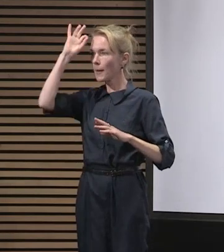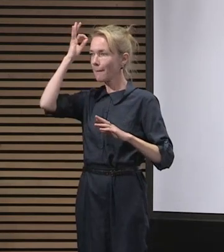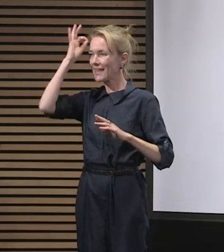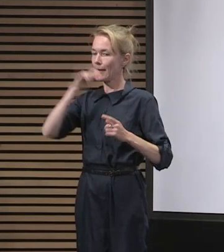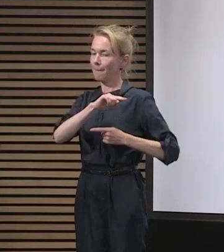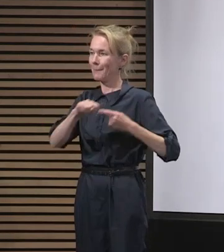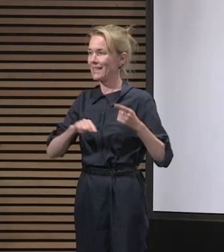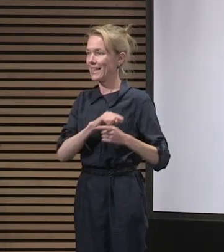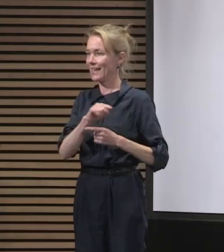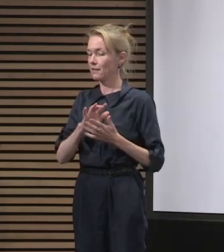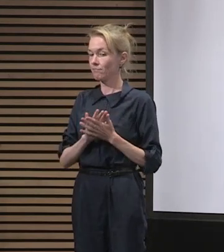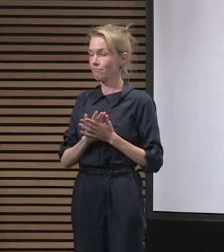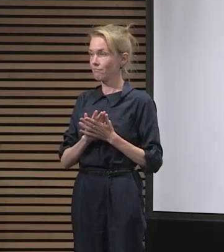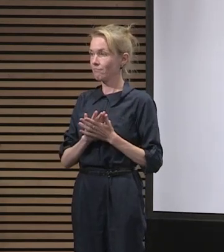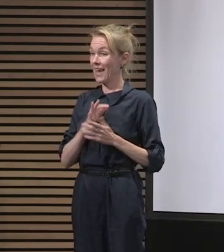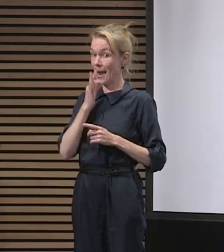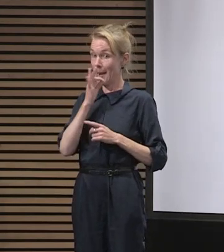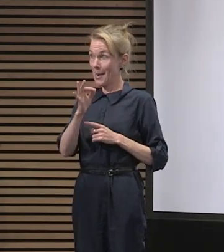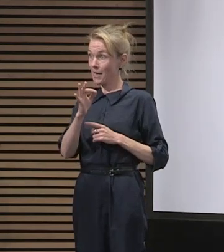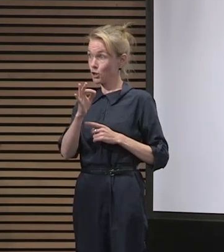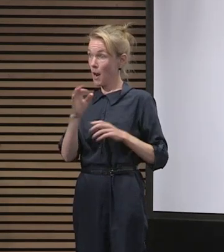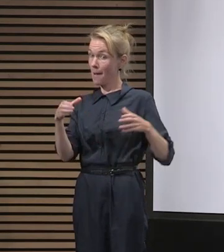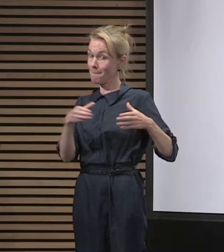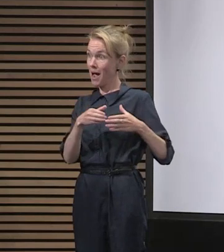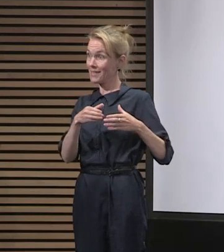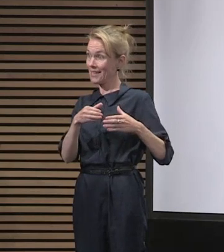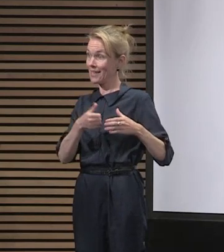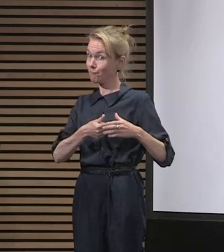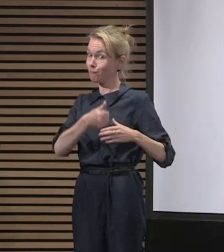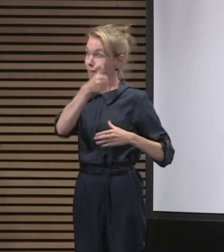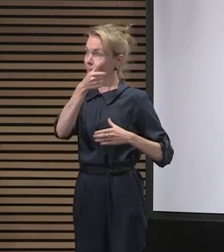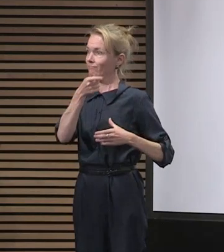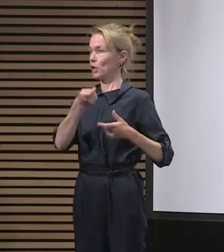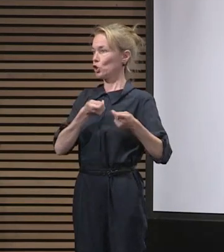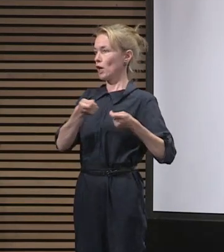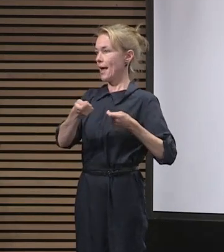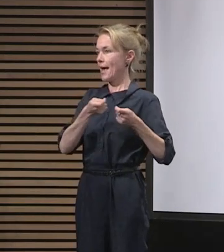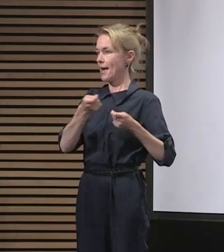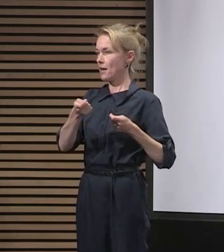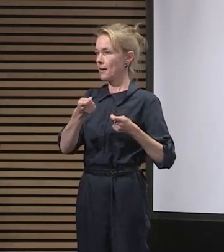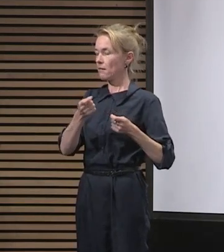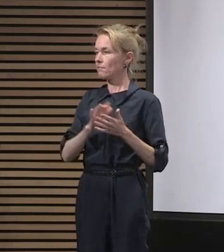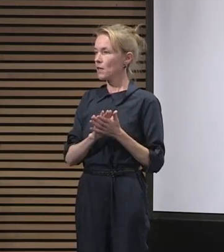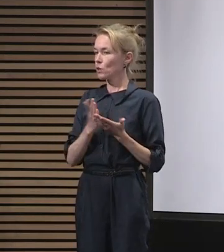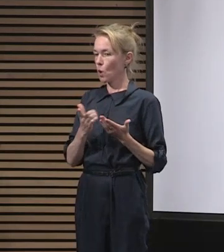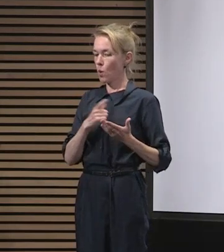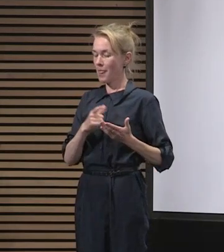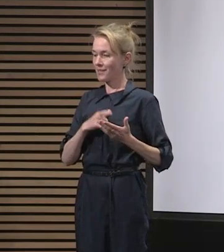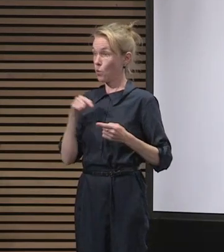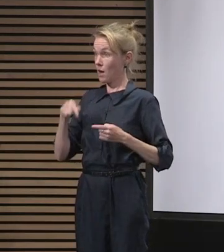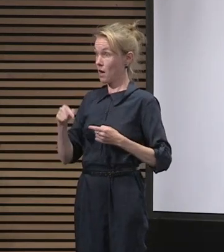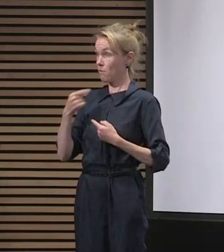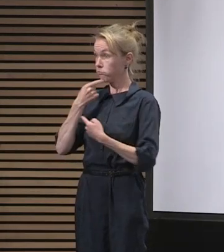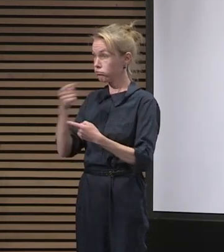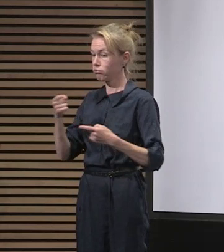that's chaired by the Leader of the Opposition, Mr Simon Bridges, and Honourable Simon Bridges, so hence we just put out the